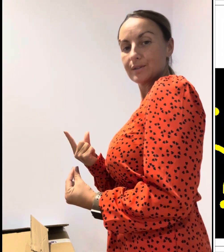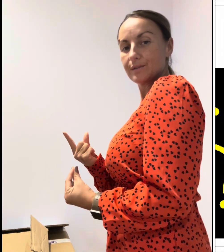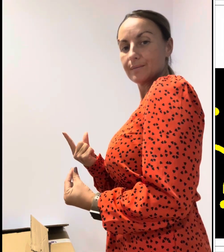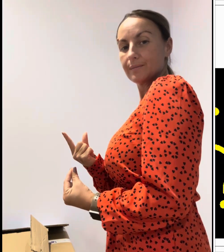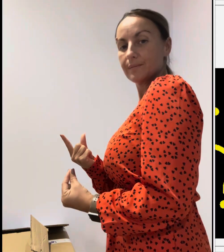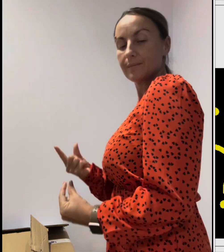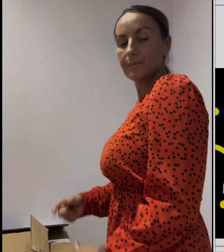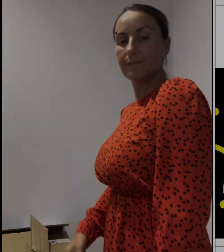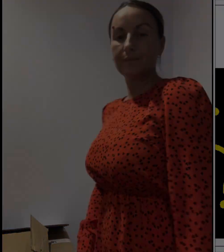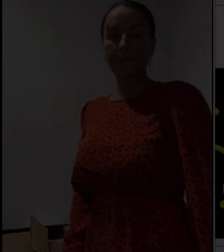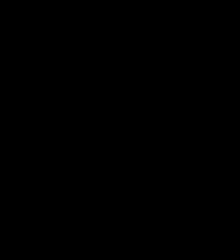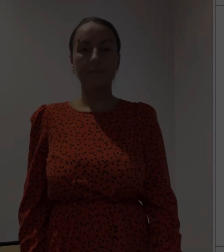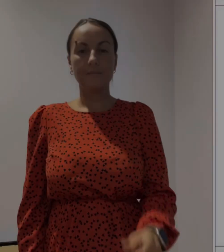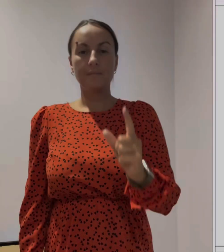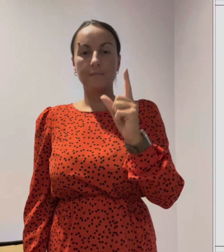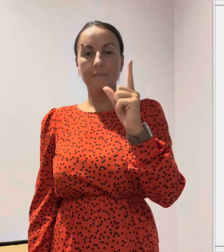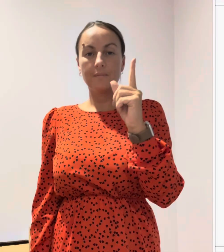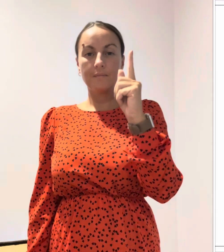fireworks.